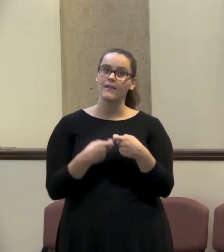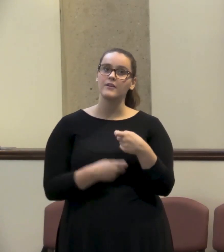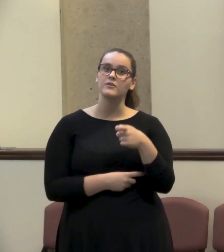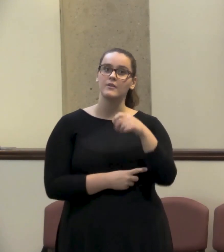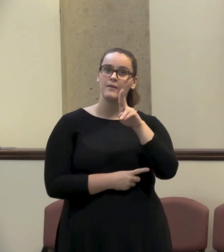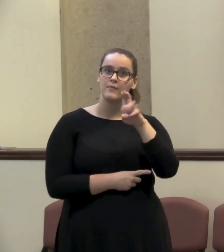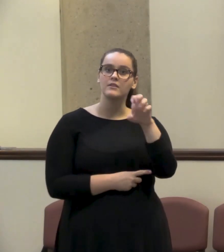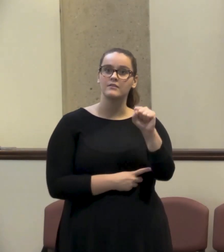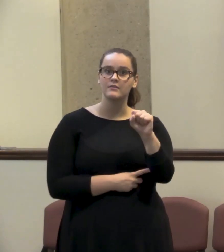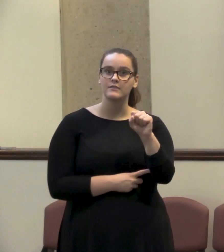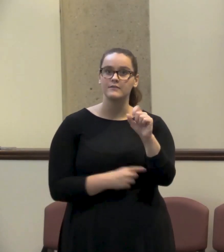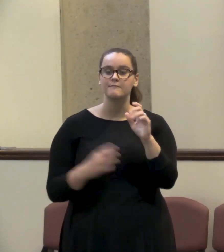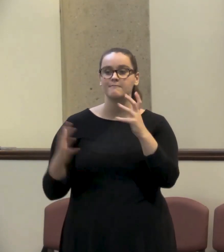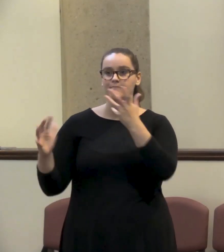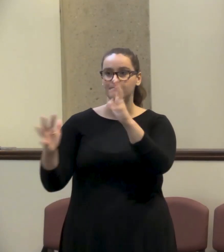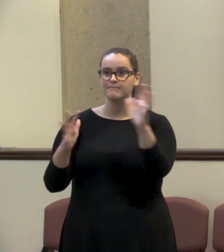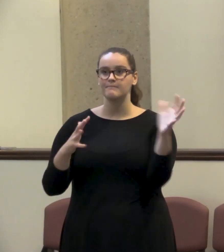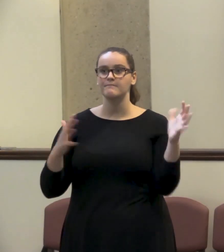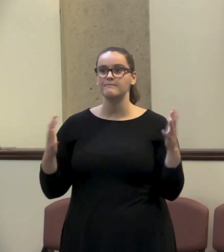fleet.